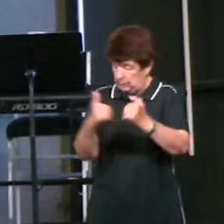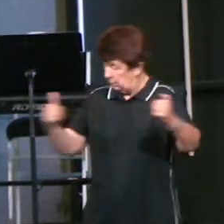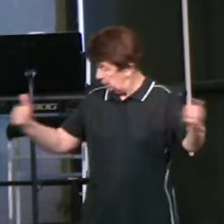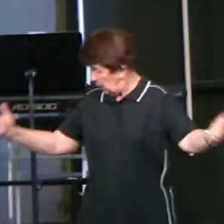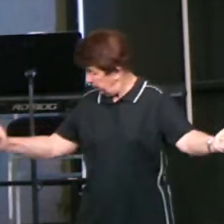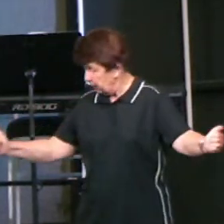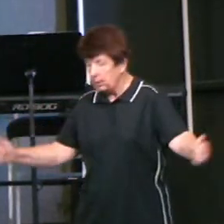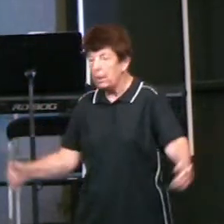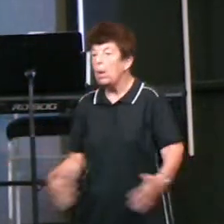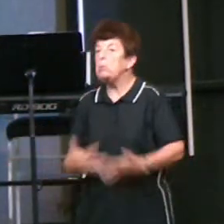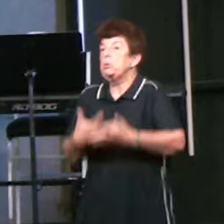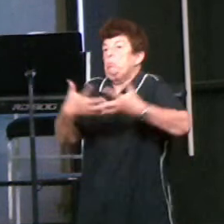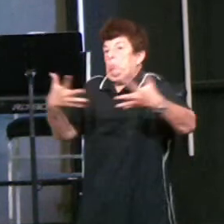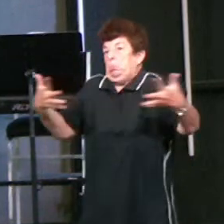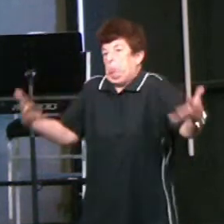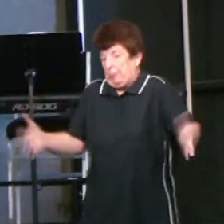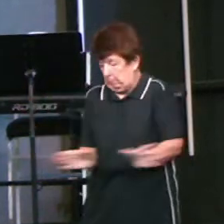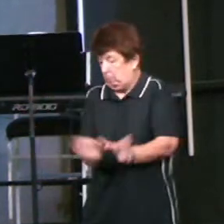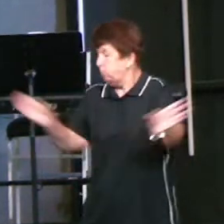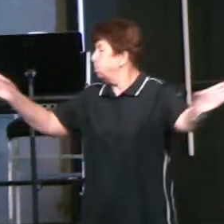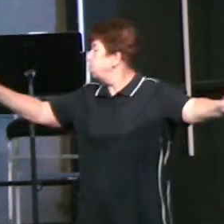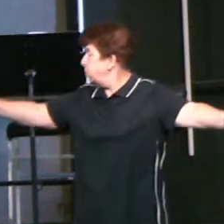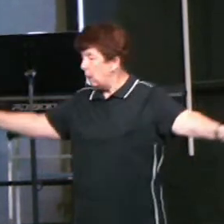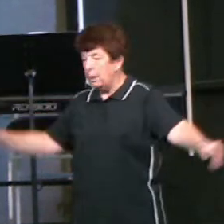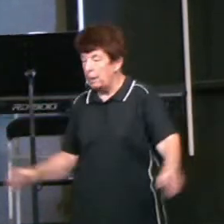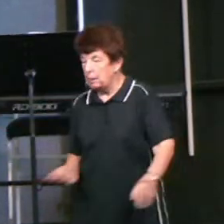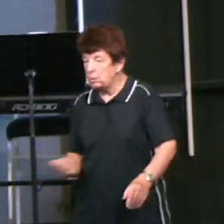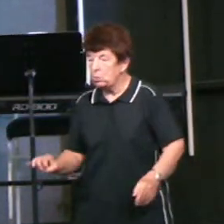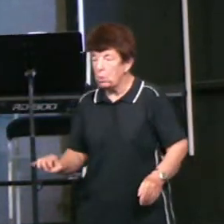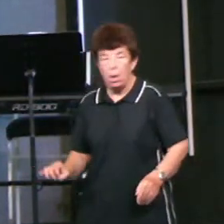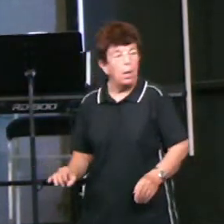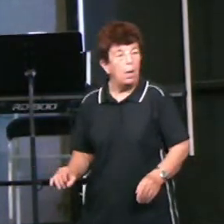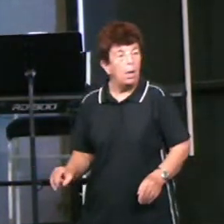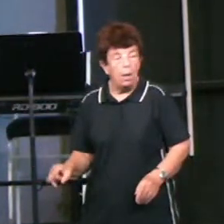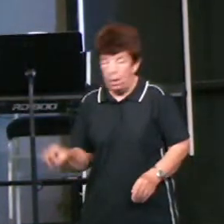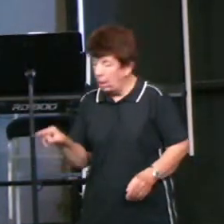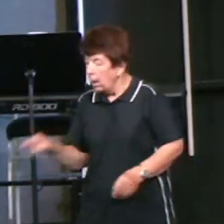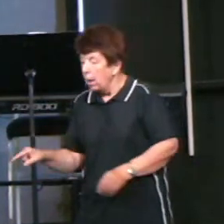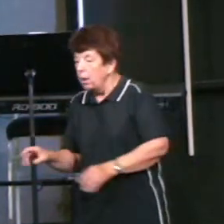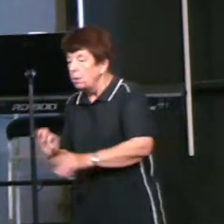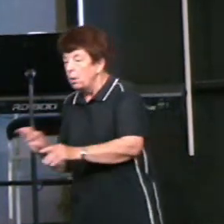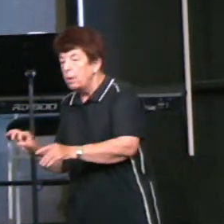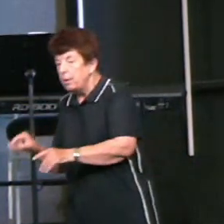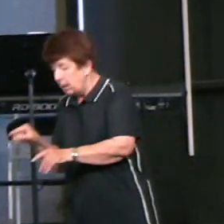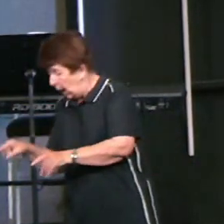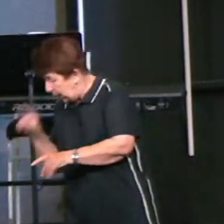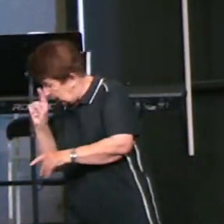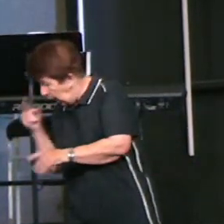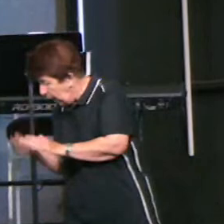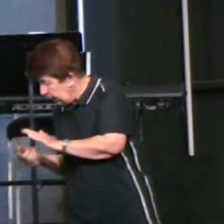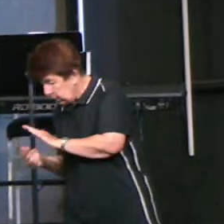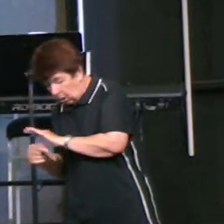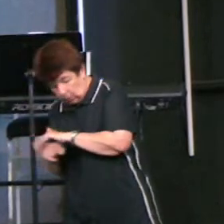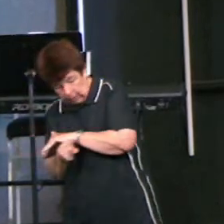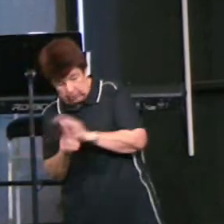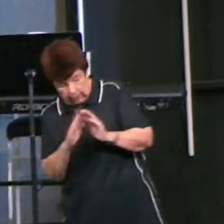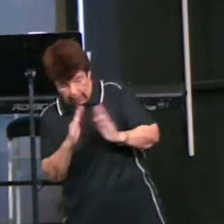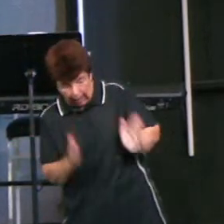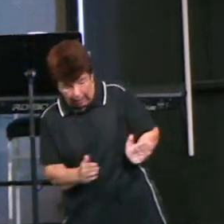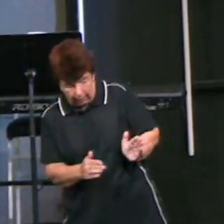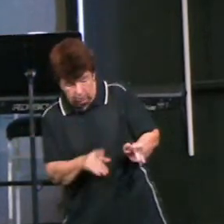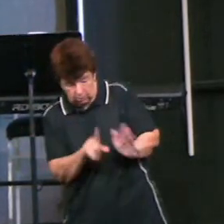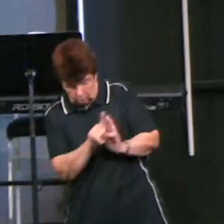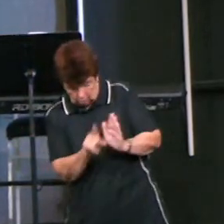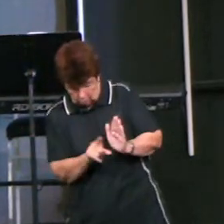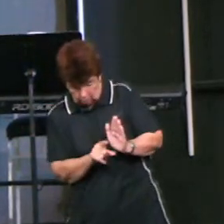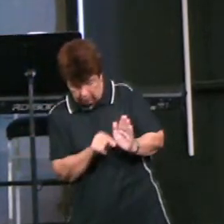this divide was so huge that it was unlawful for Jewish people to go into the house of Gentiles, to spend time with them, to